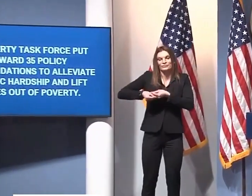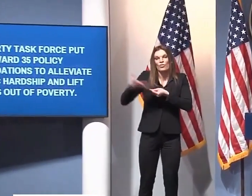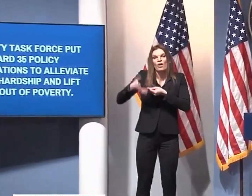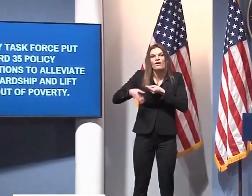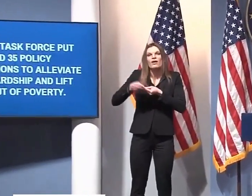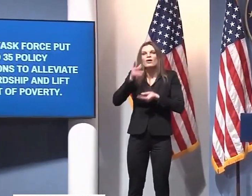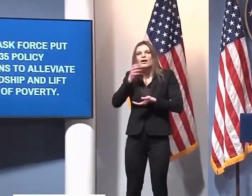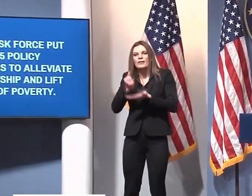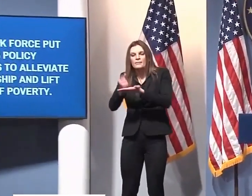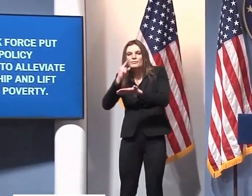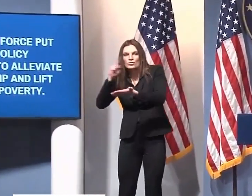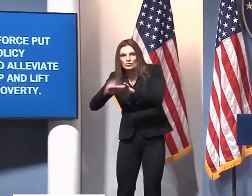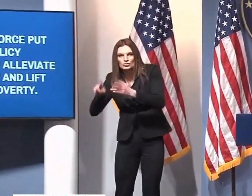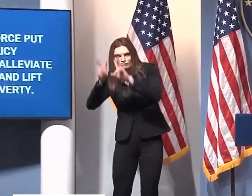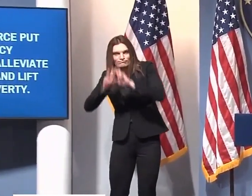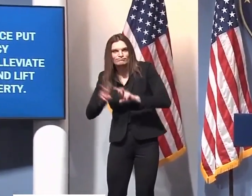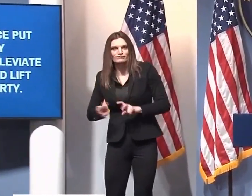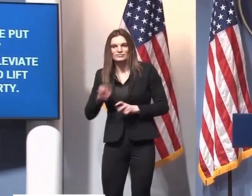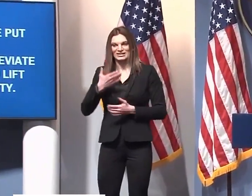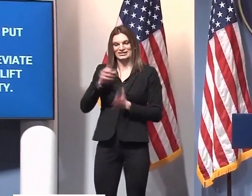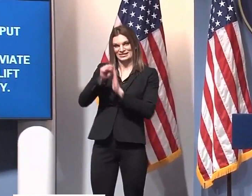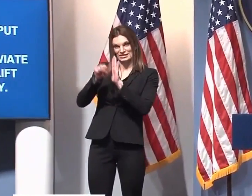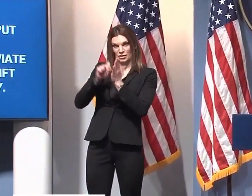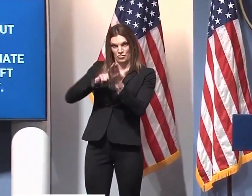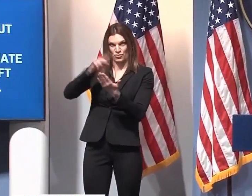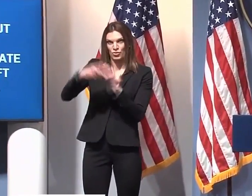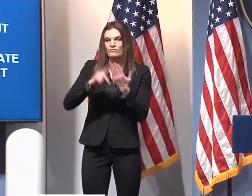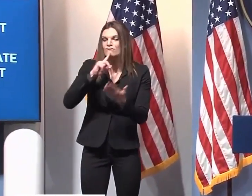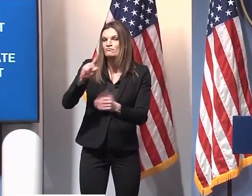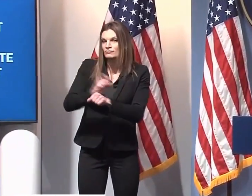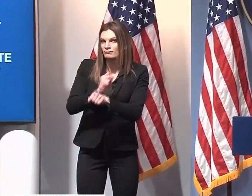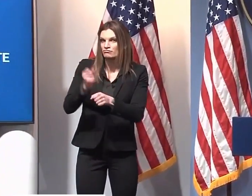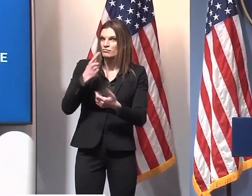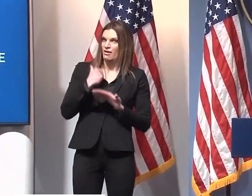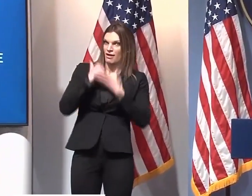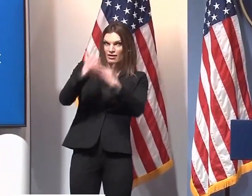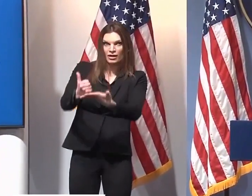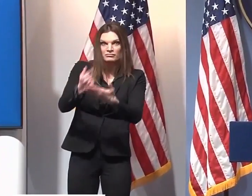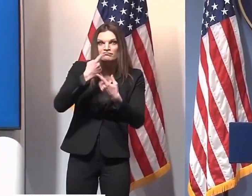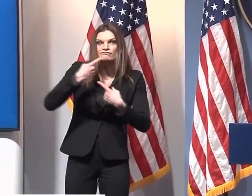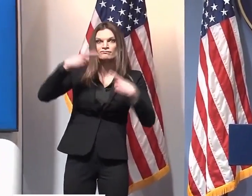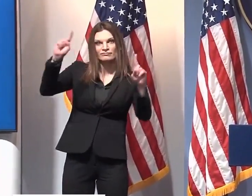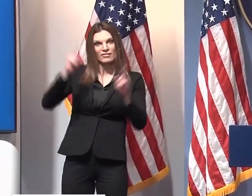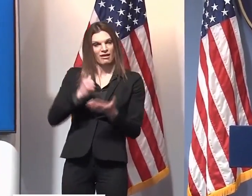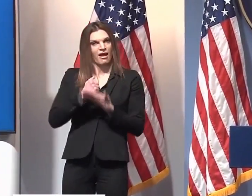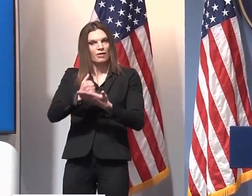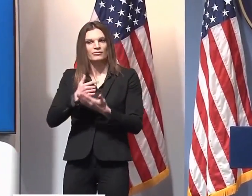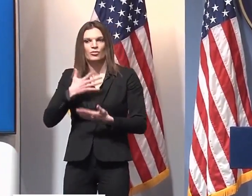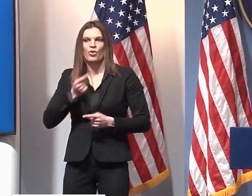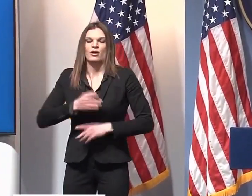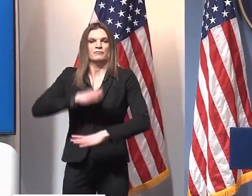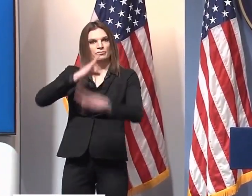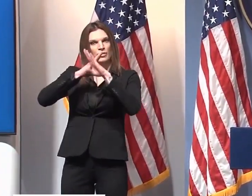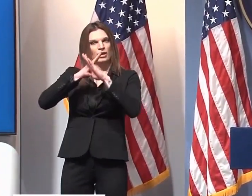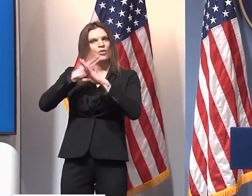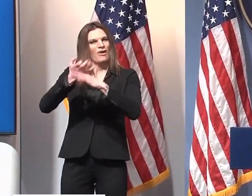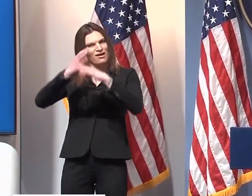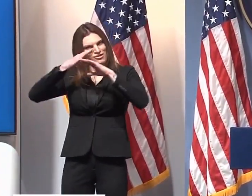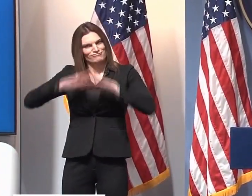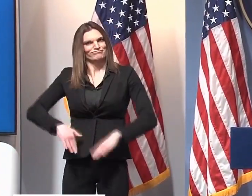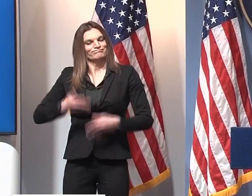on improving the effectiveness of state programs and addressing the barriers that limit people's ability to access